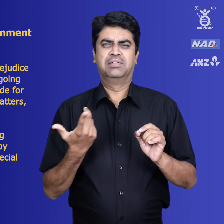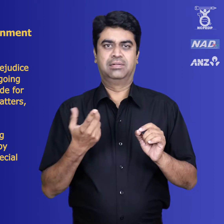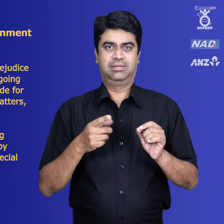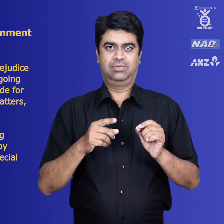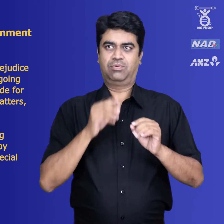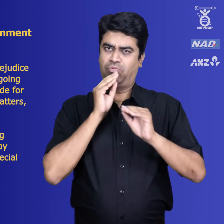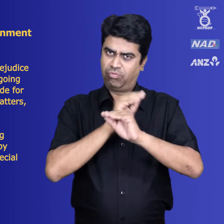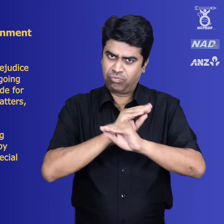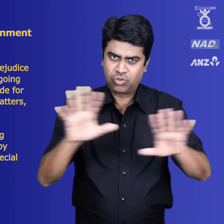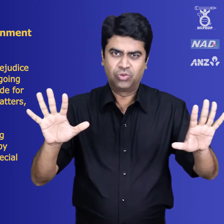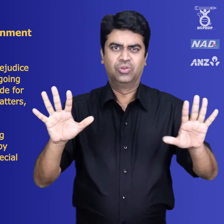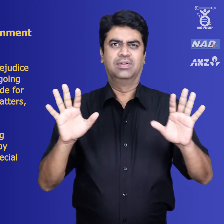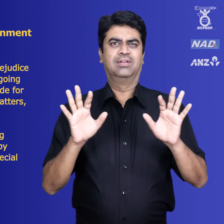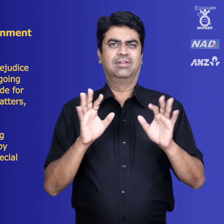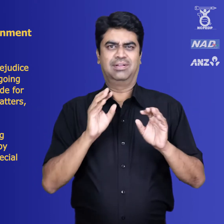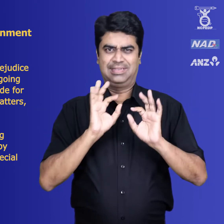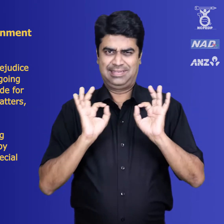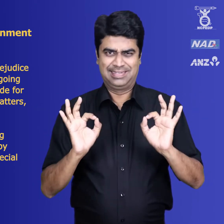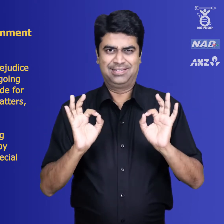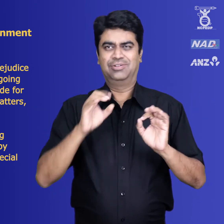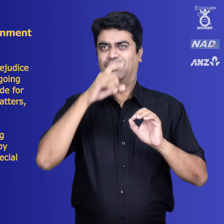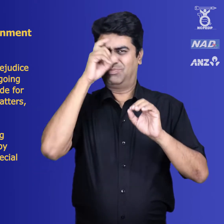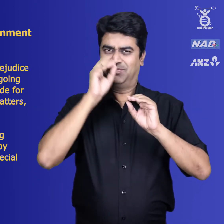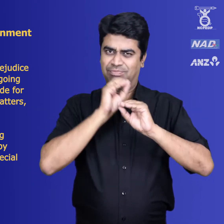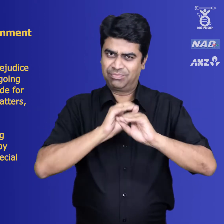Exchange under section 36.